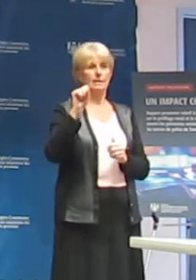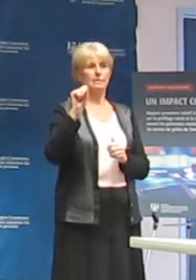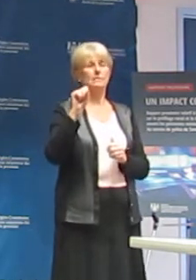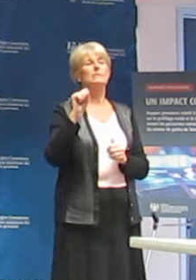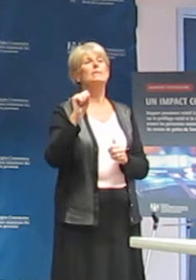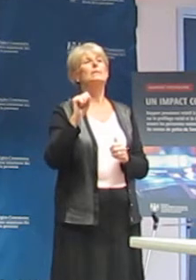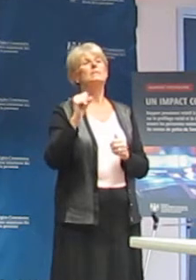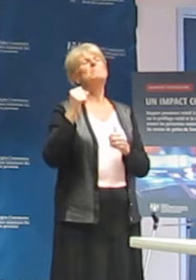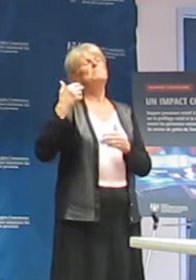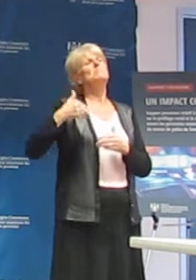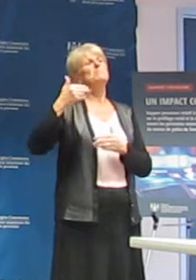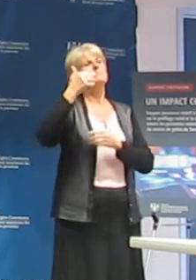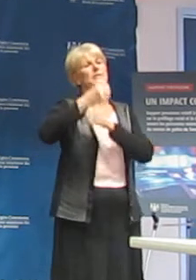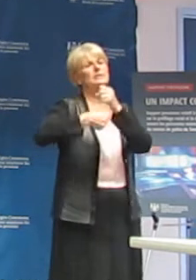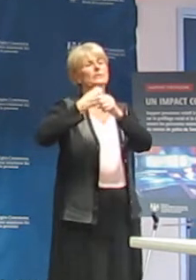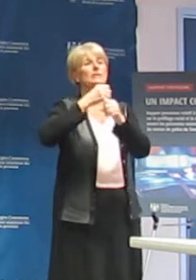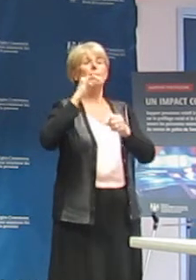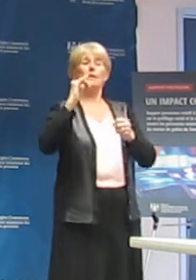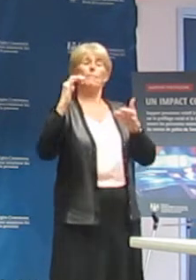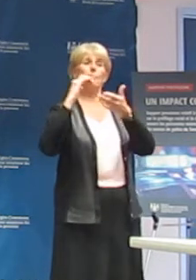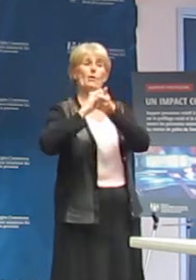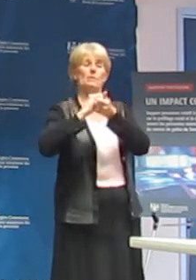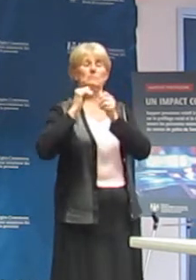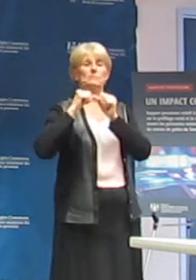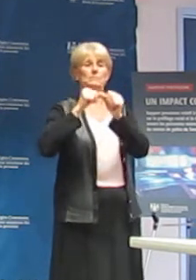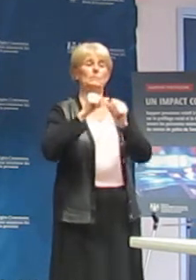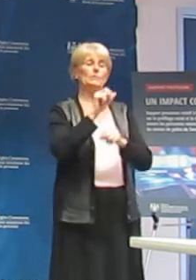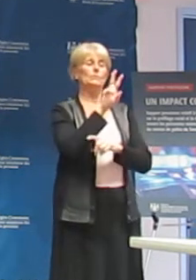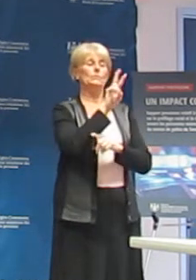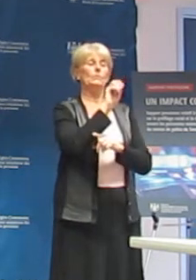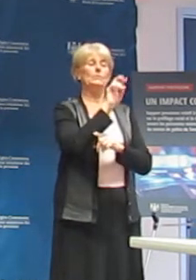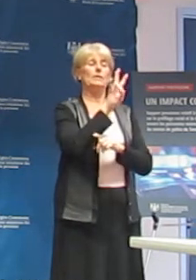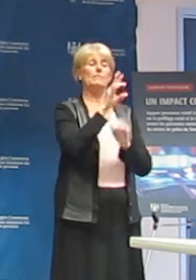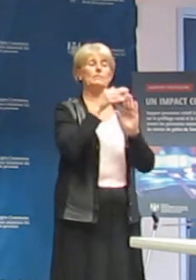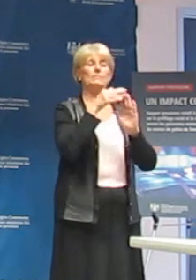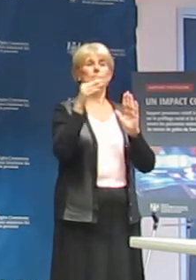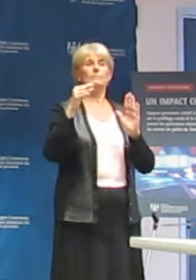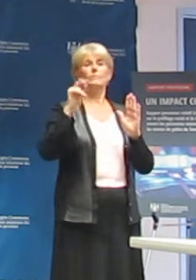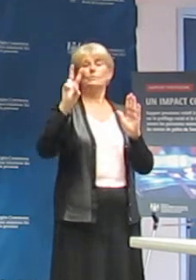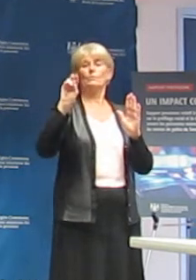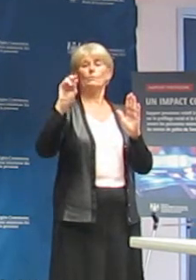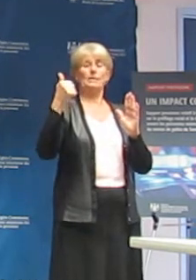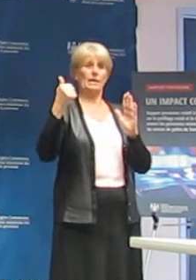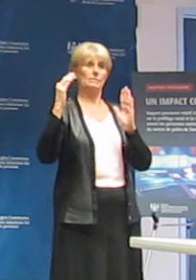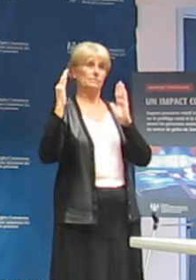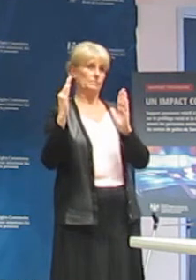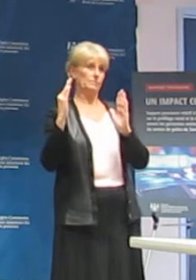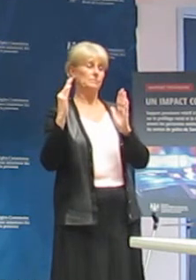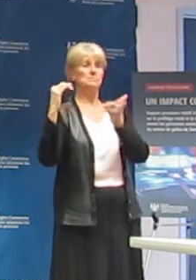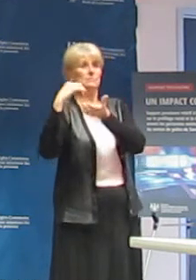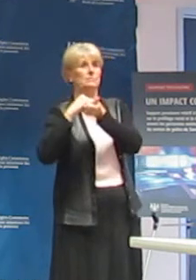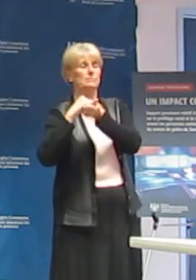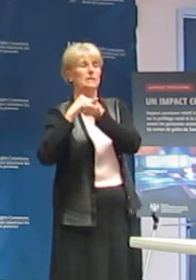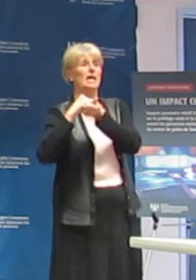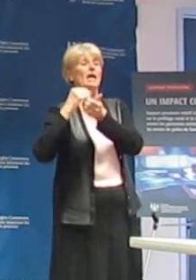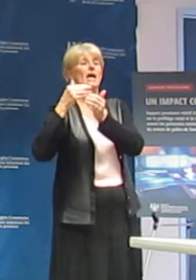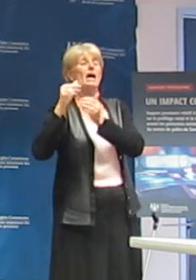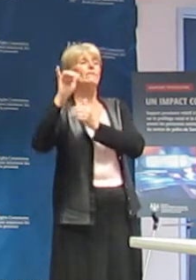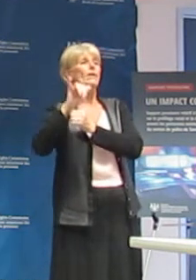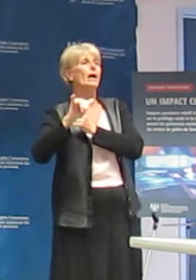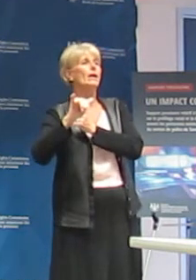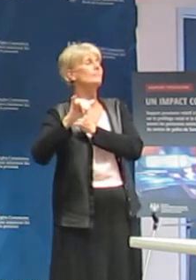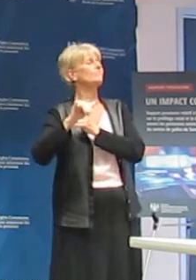the number of years. That partnership lasted from 2007 to 2010. And after that, we